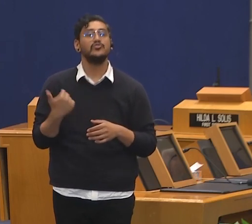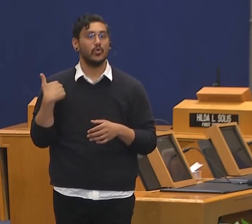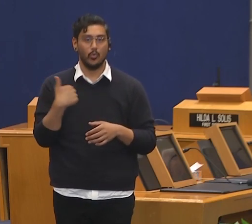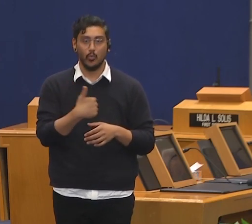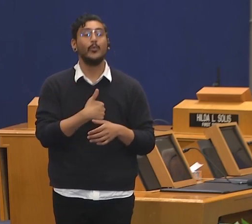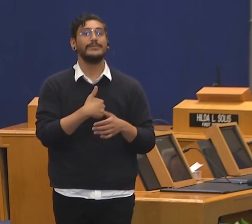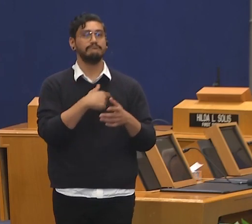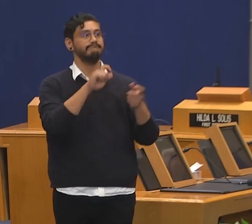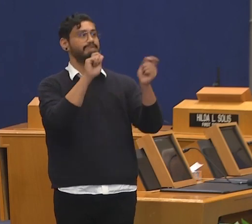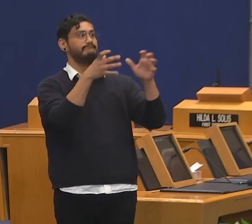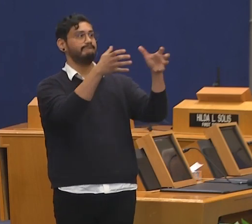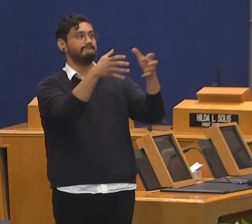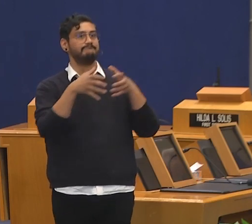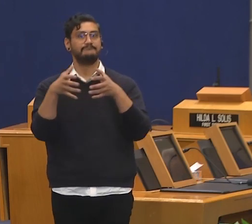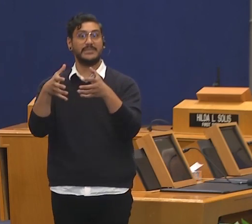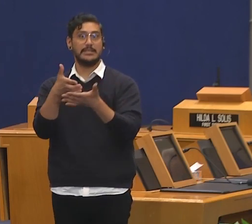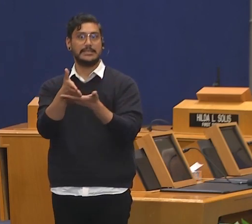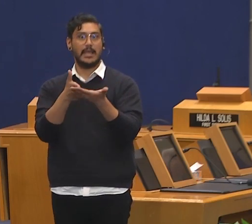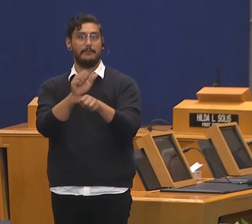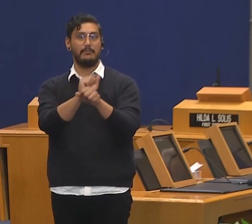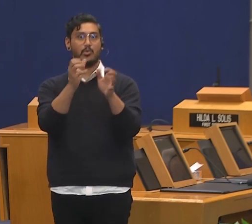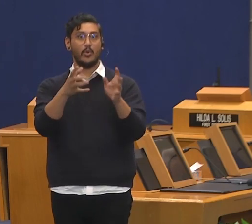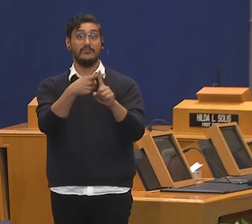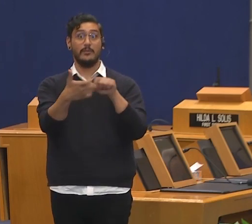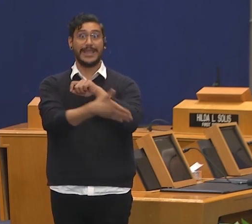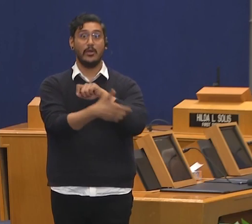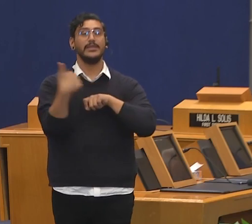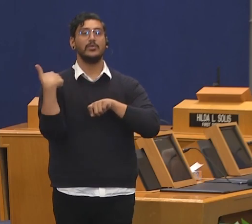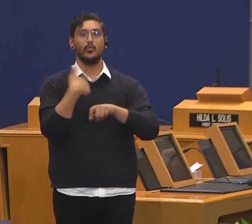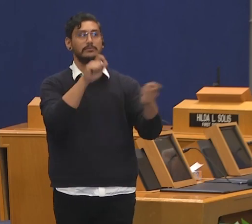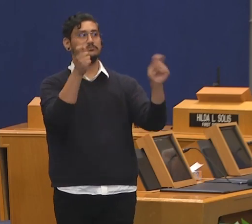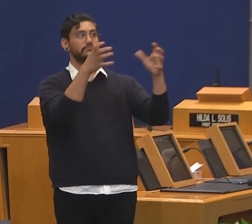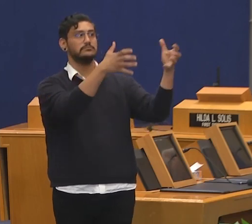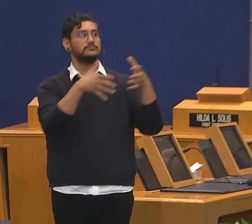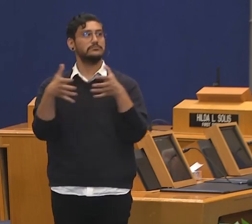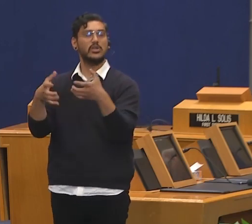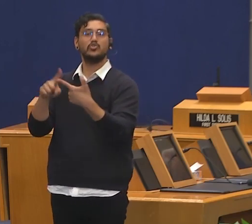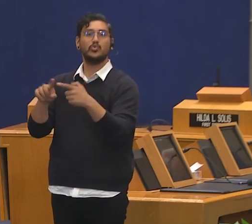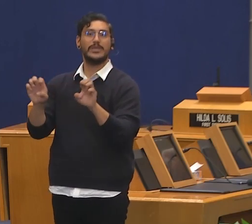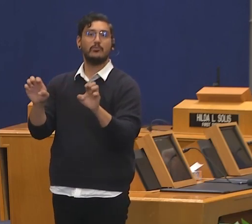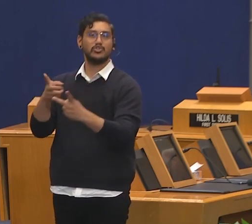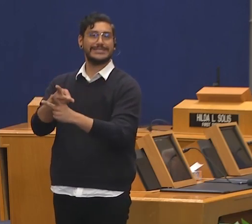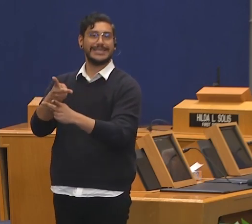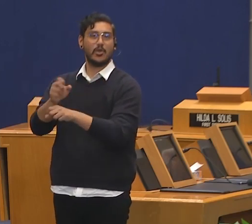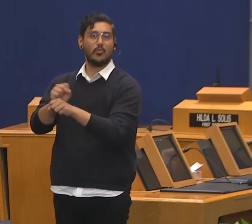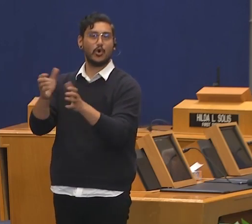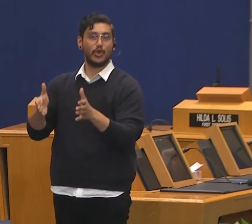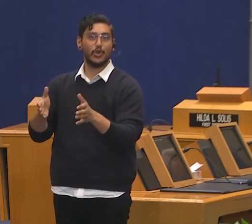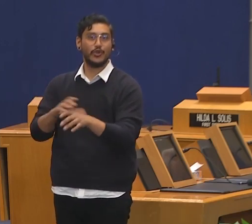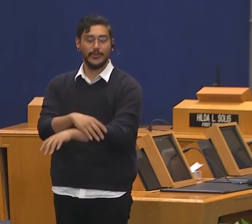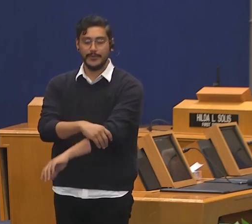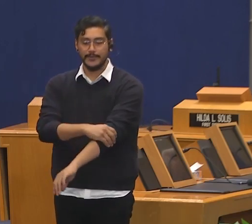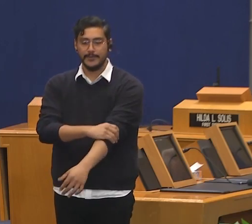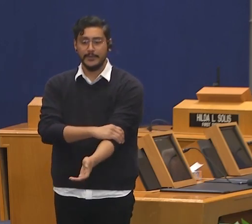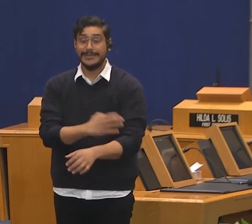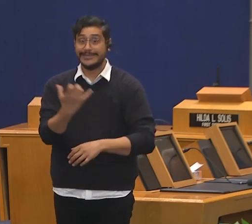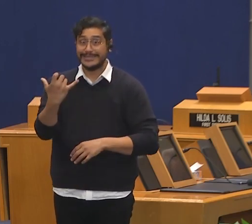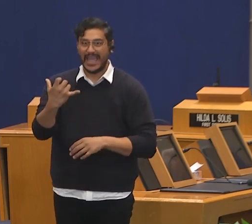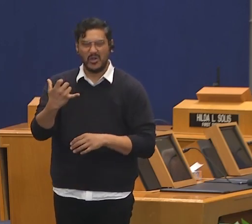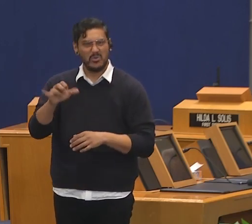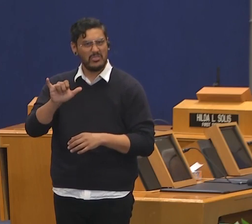redeployed employees throughout the county as essential emergency workers. As it relates to the cuts or